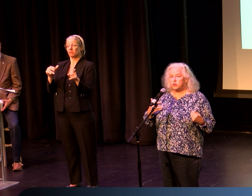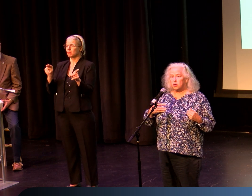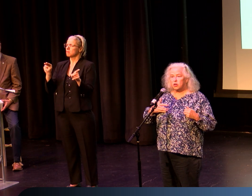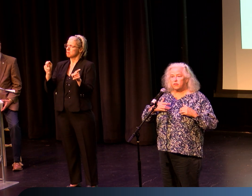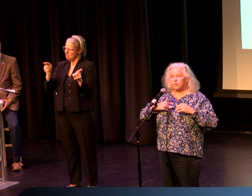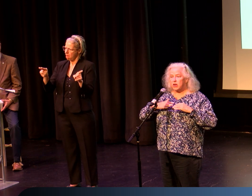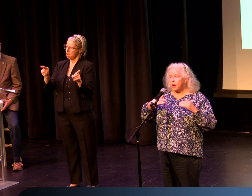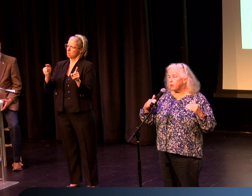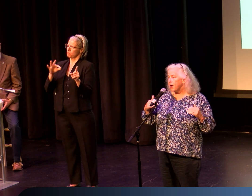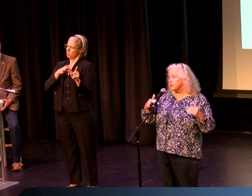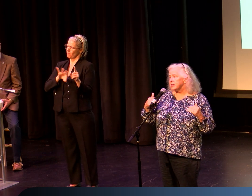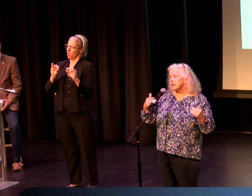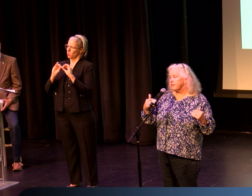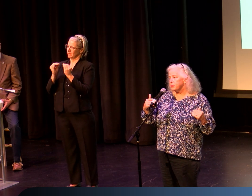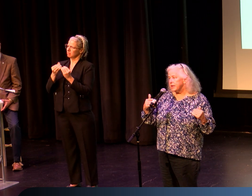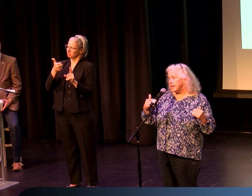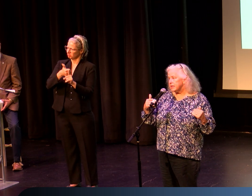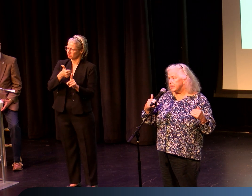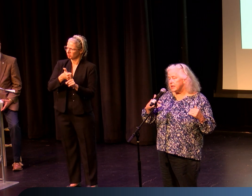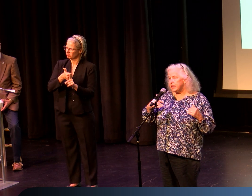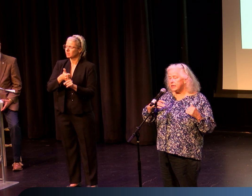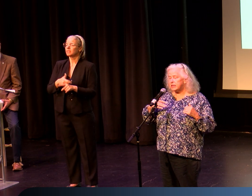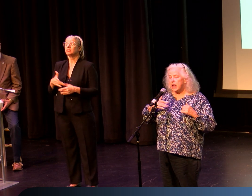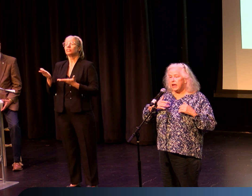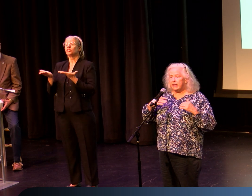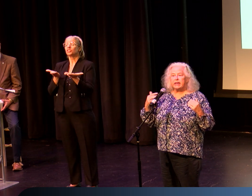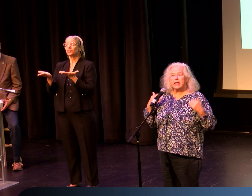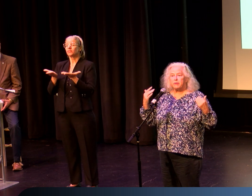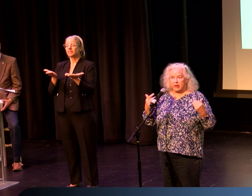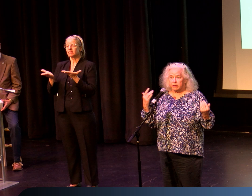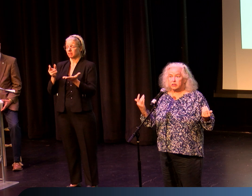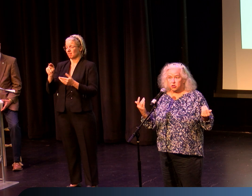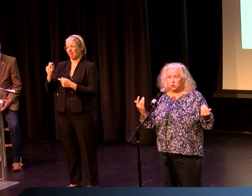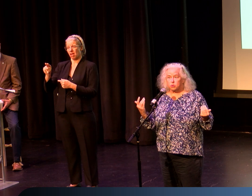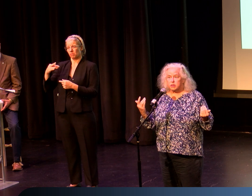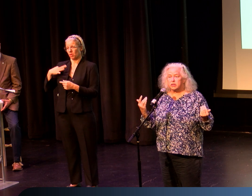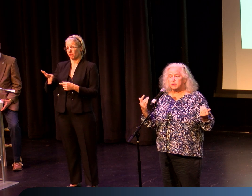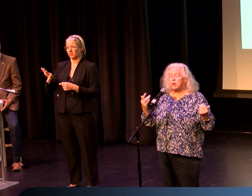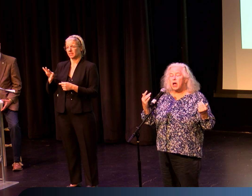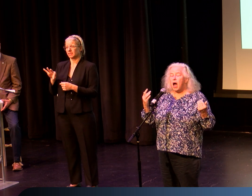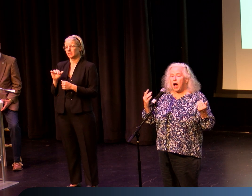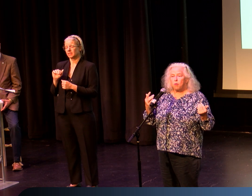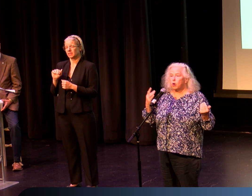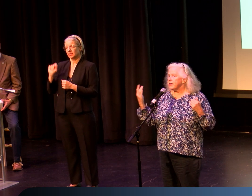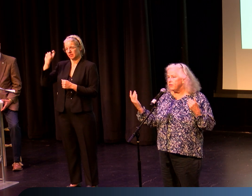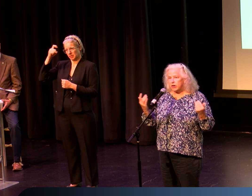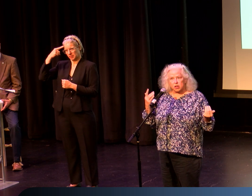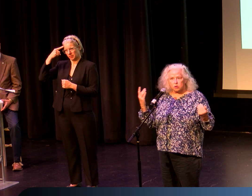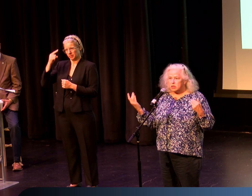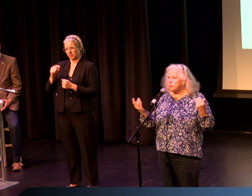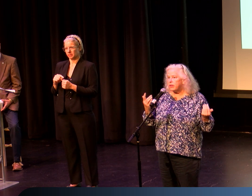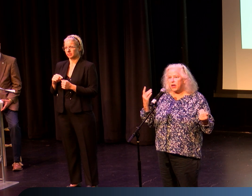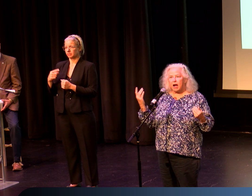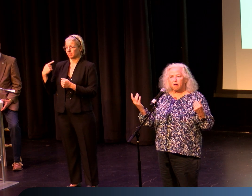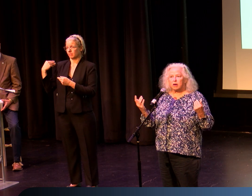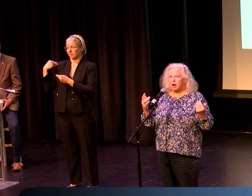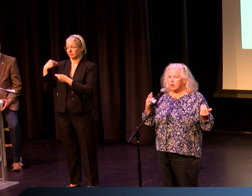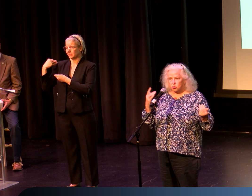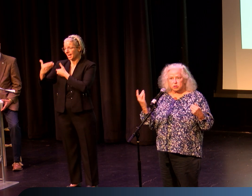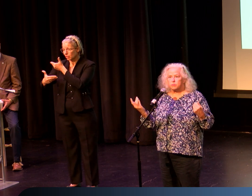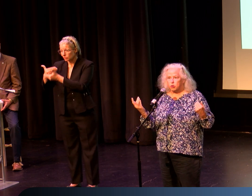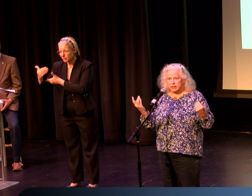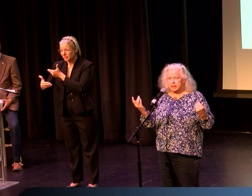We serve nonprofits and government entities in the name of heritage tourism, working very closely with